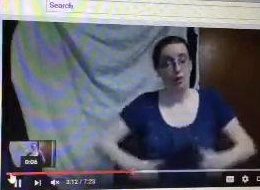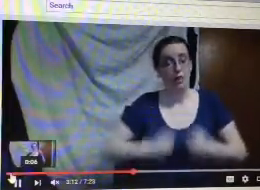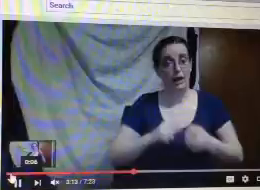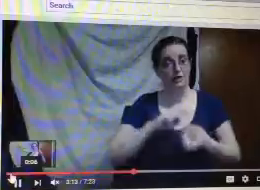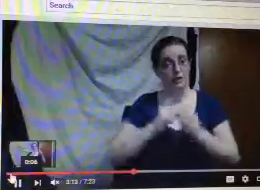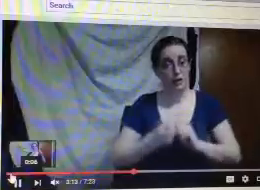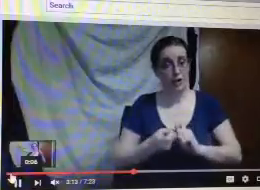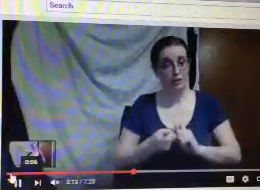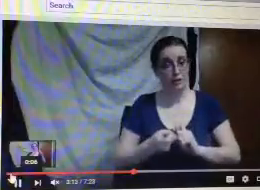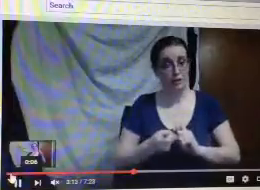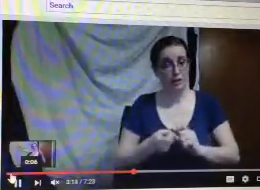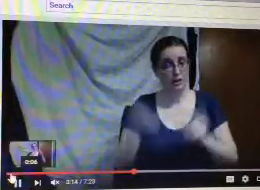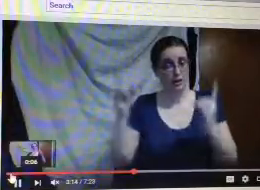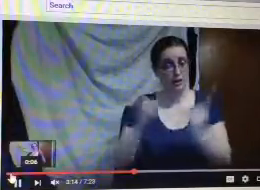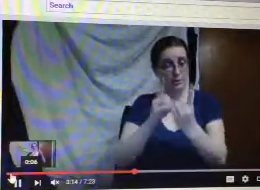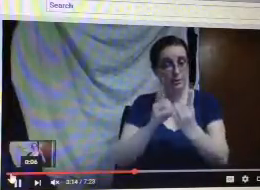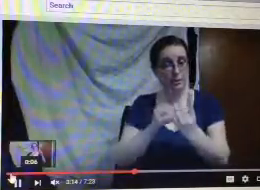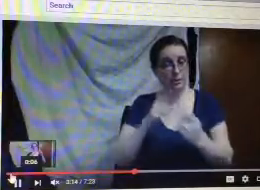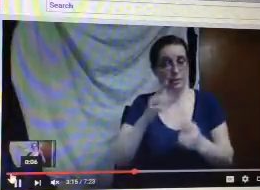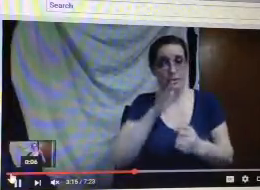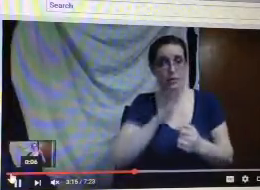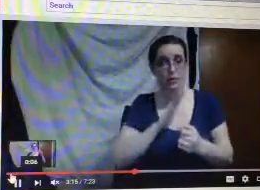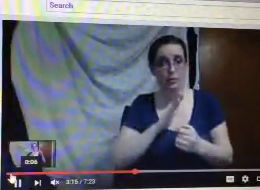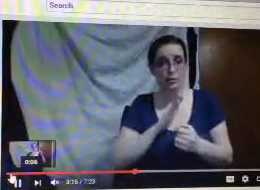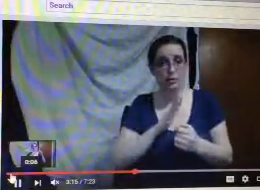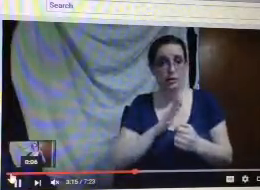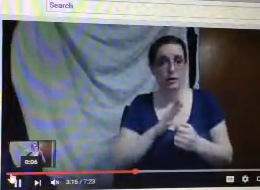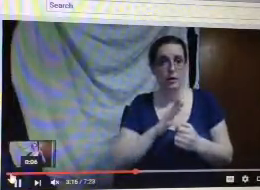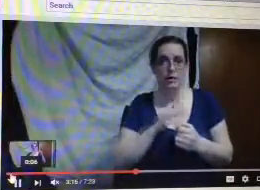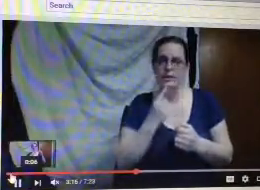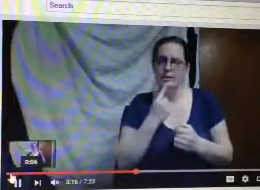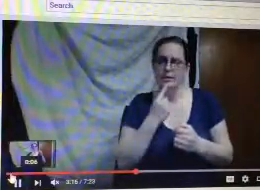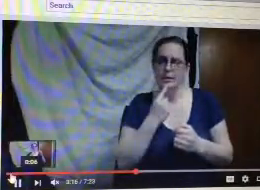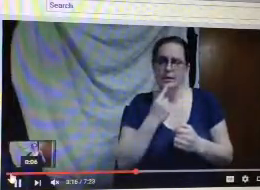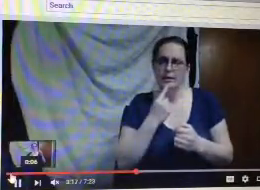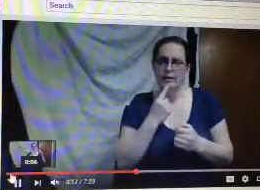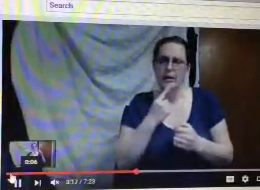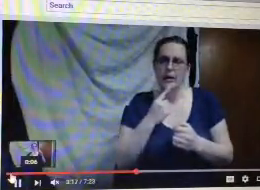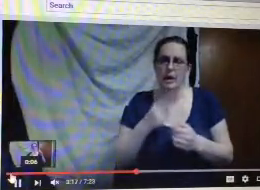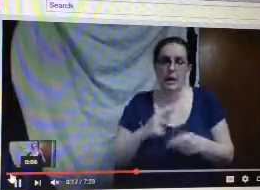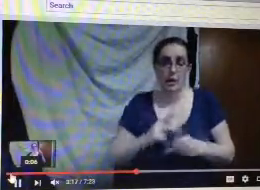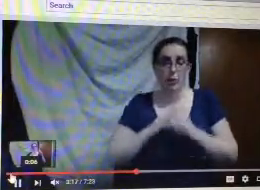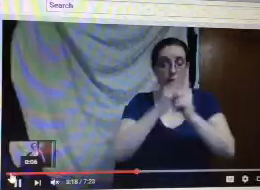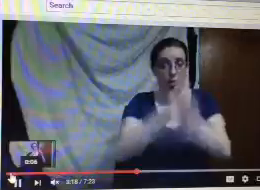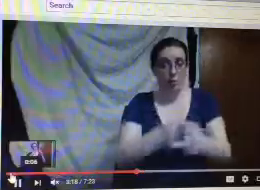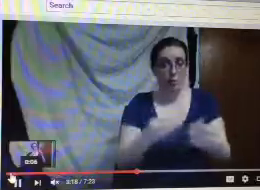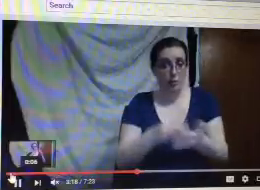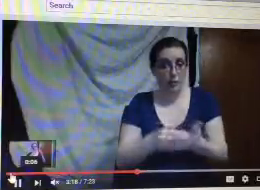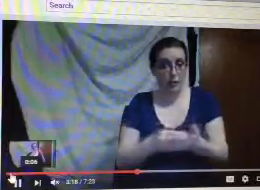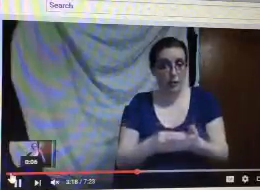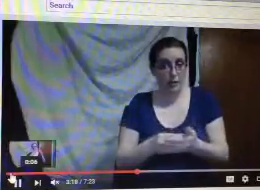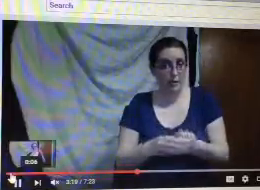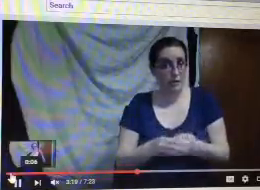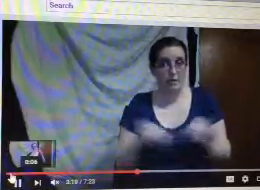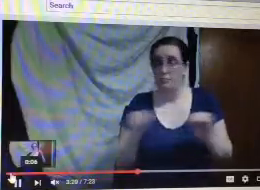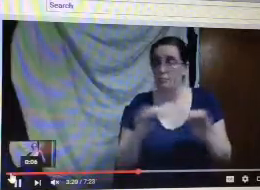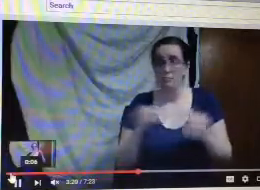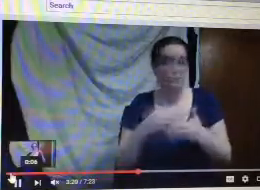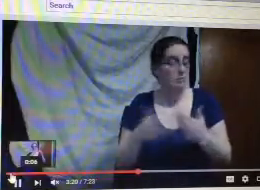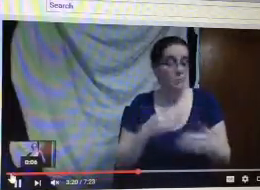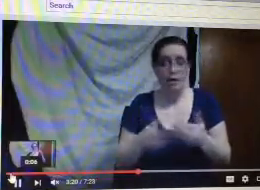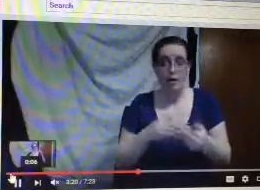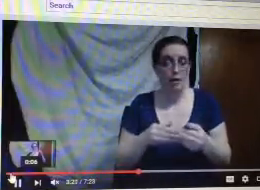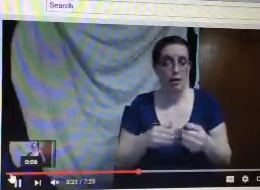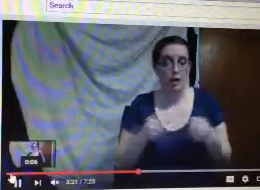So she went, and then her whole life changed when she met this woman and said, I want to loan